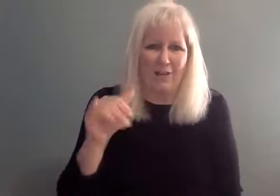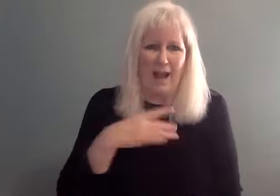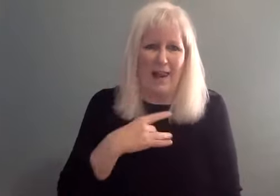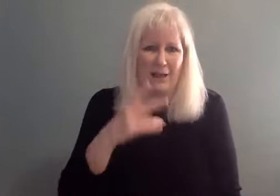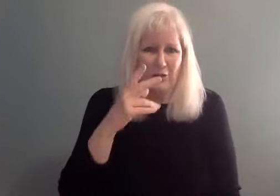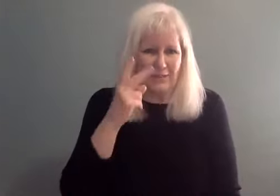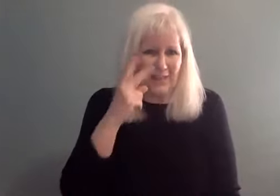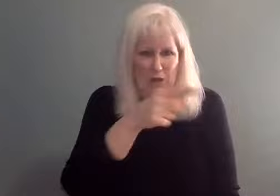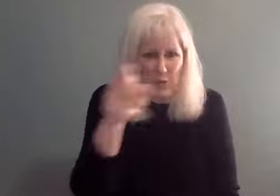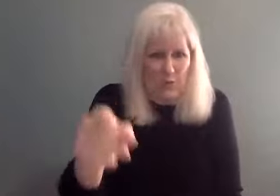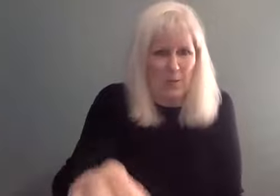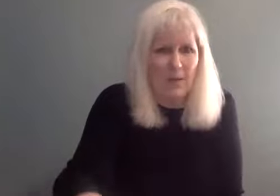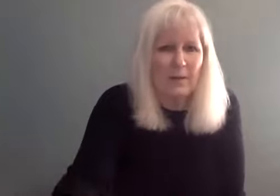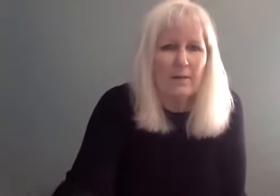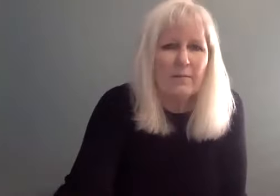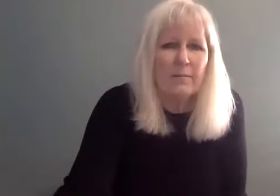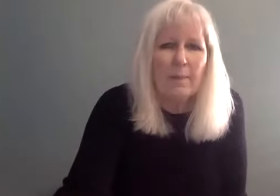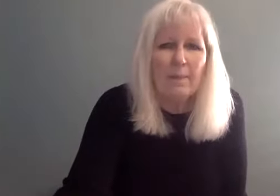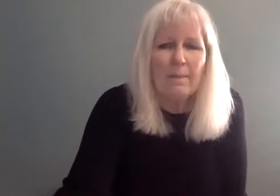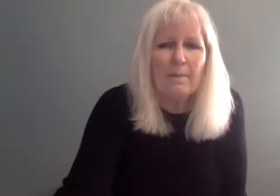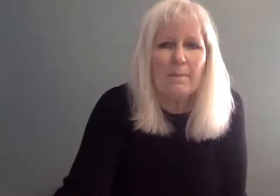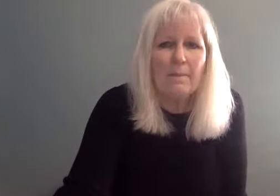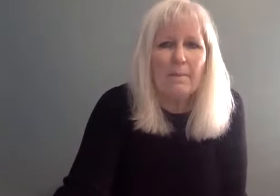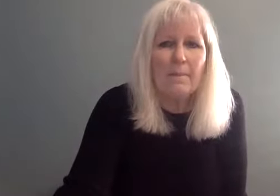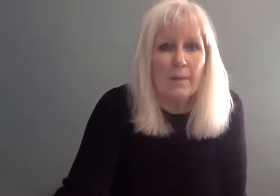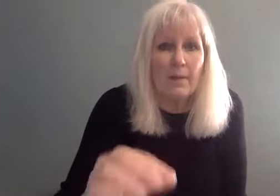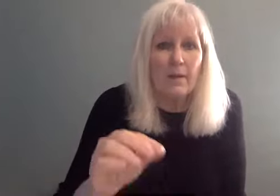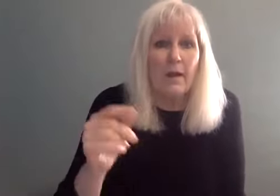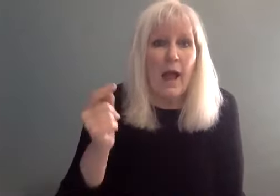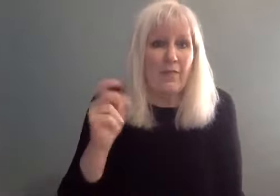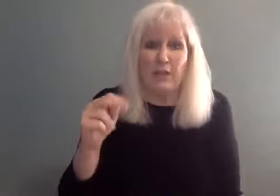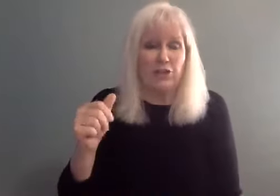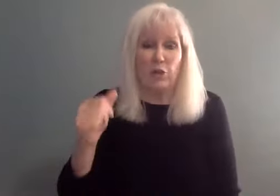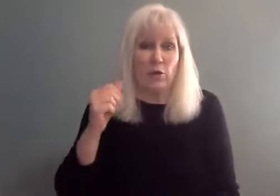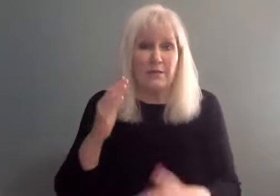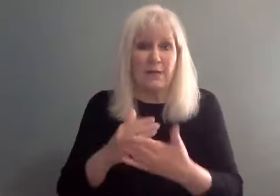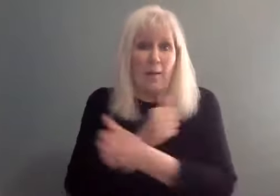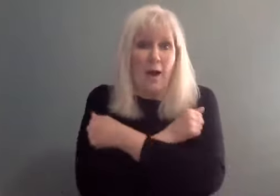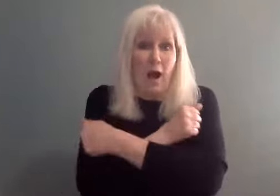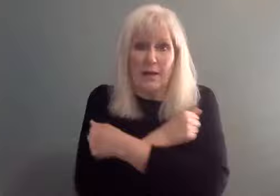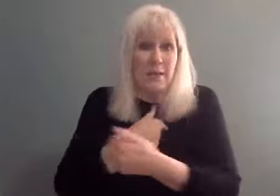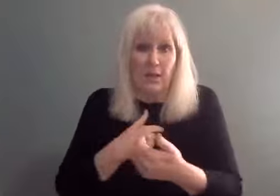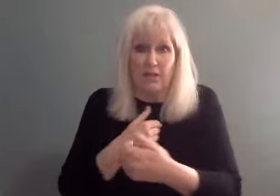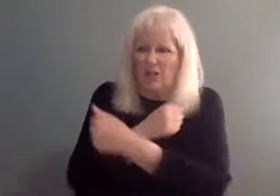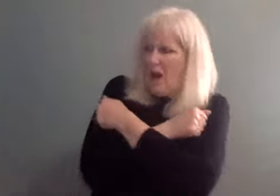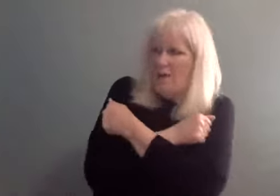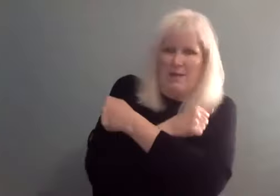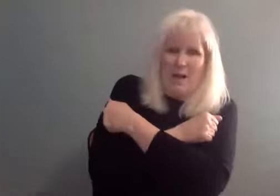go. So she said, I didn't, and then she just wouldn't stop hugging me, and it felt good. Why did it feel